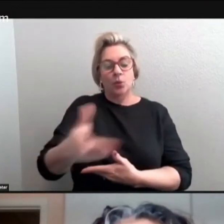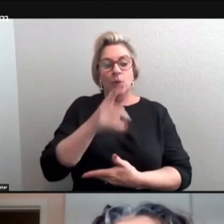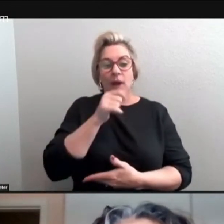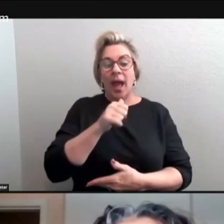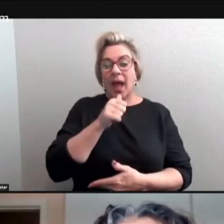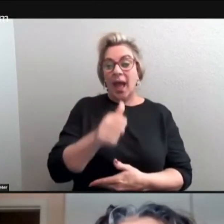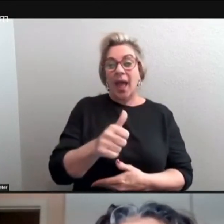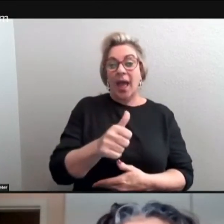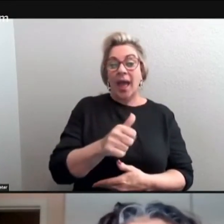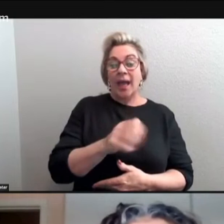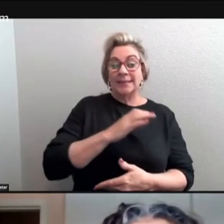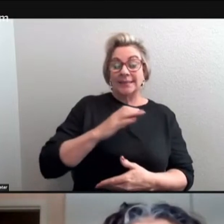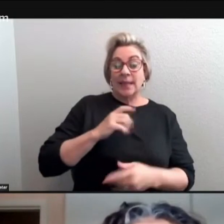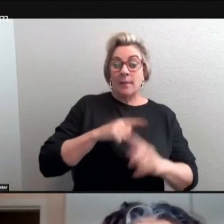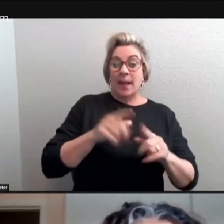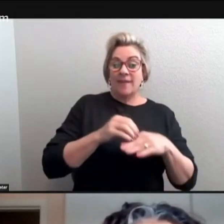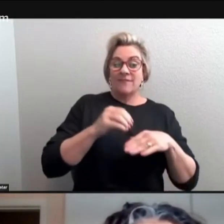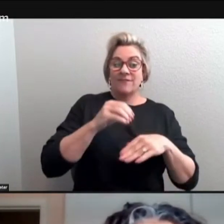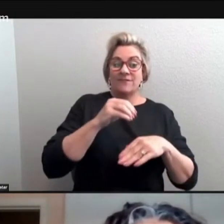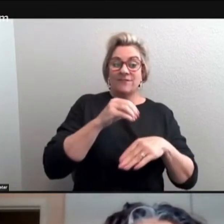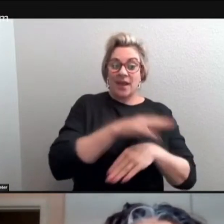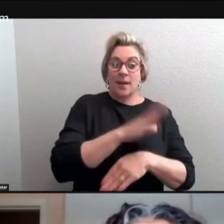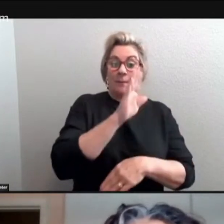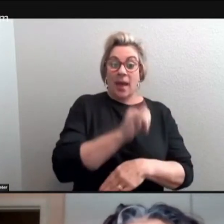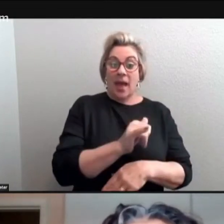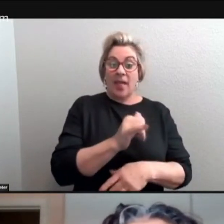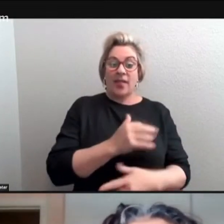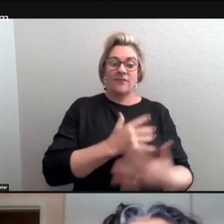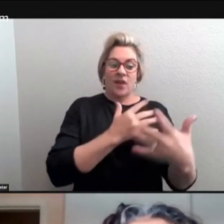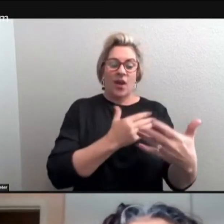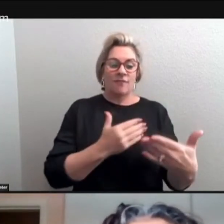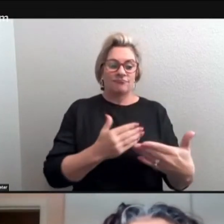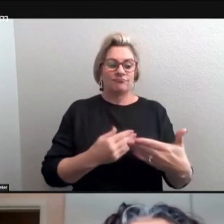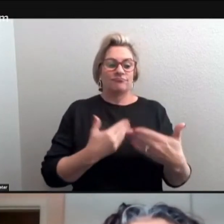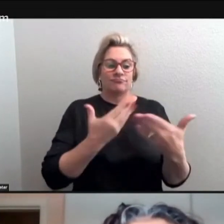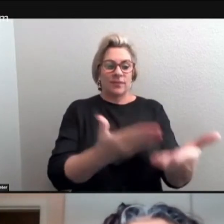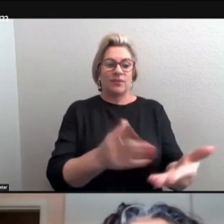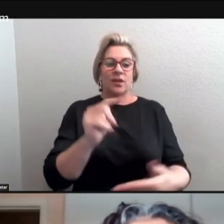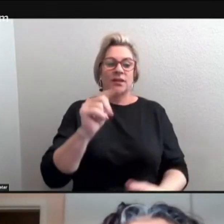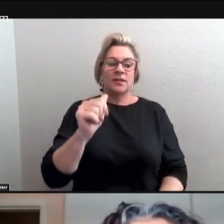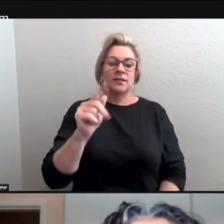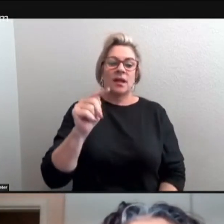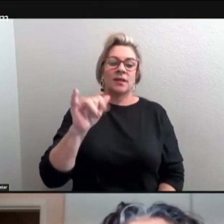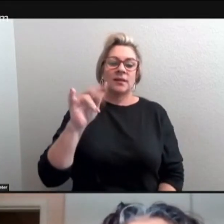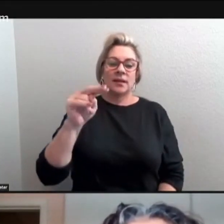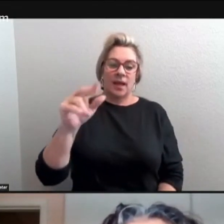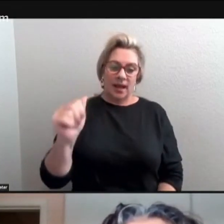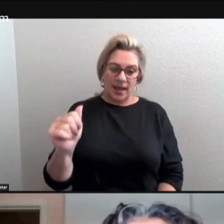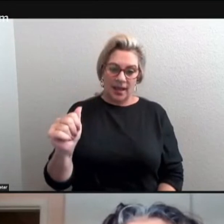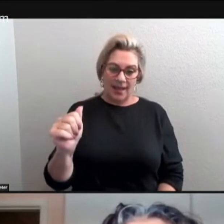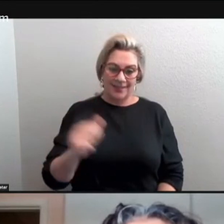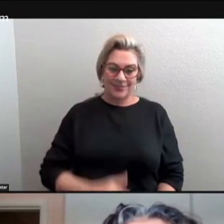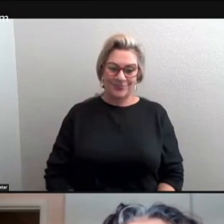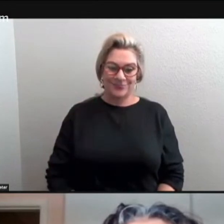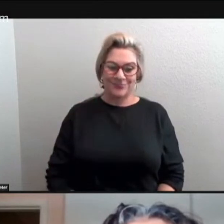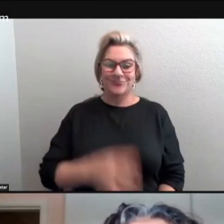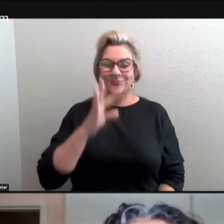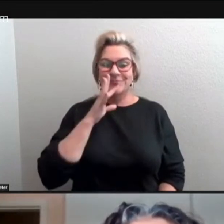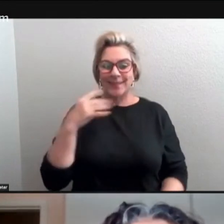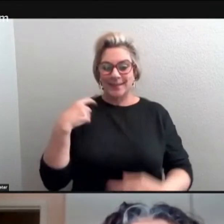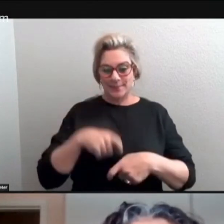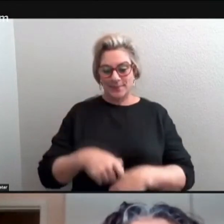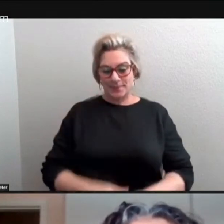but have been affected by the fires? I'll let Tatyana do most of it, but no se importa si es ciudadano